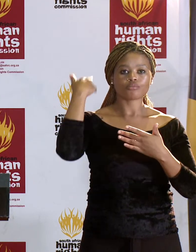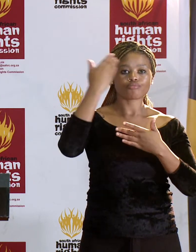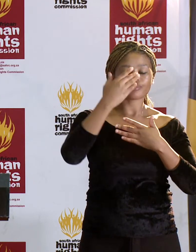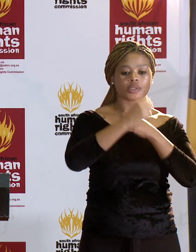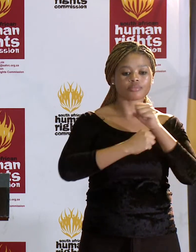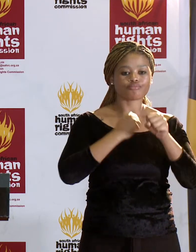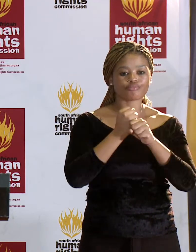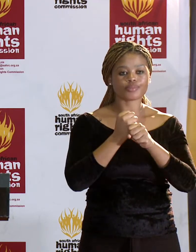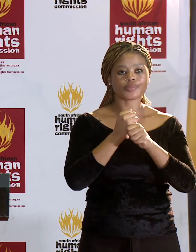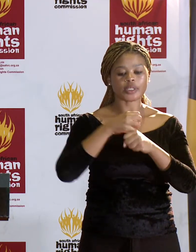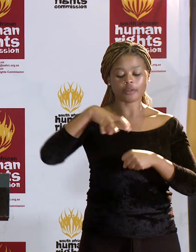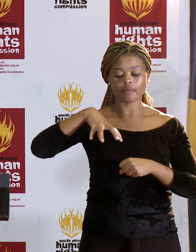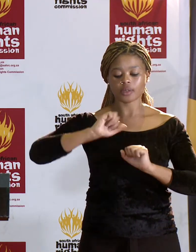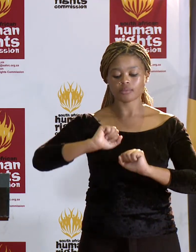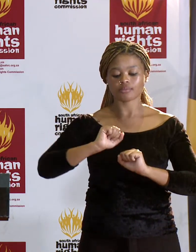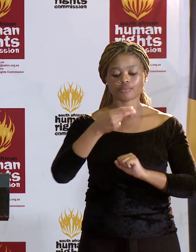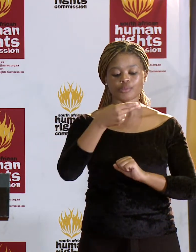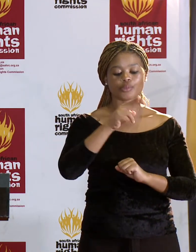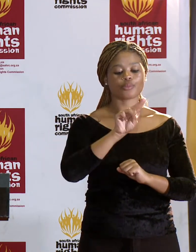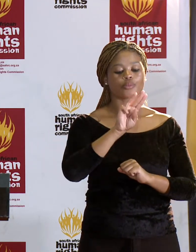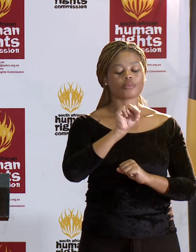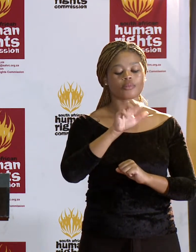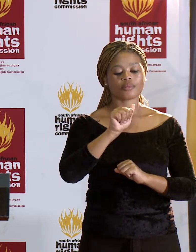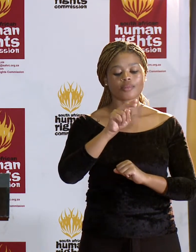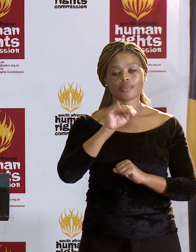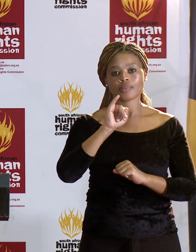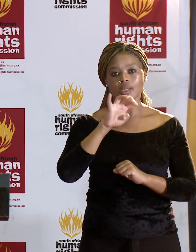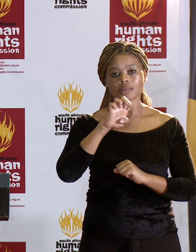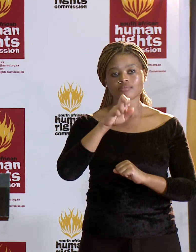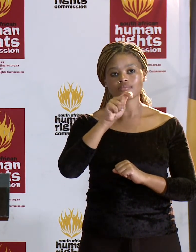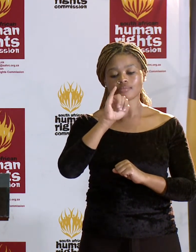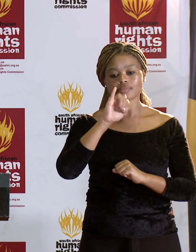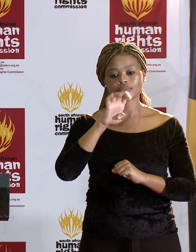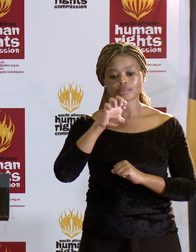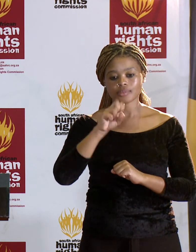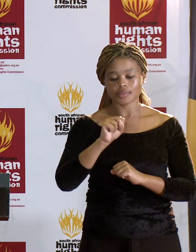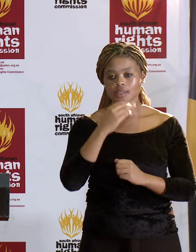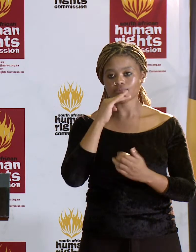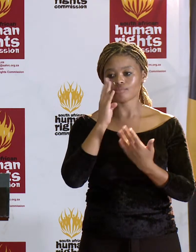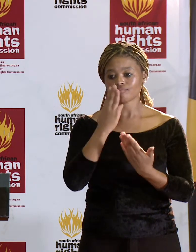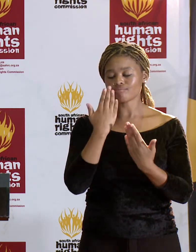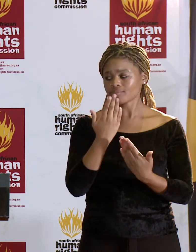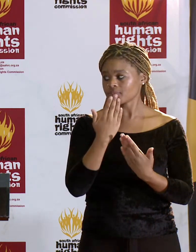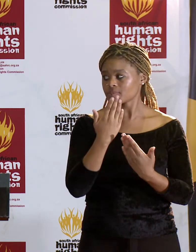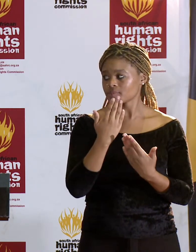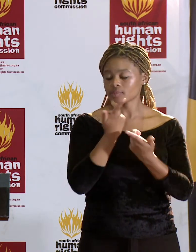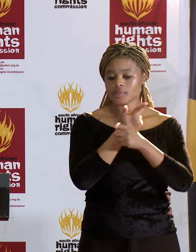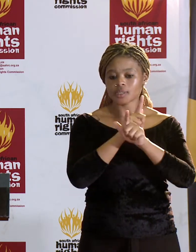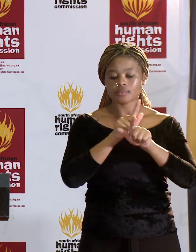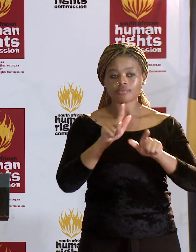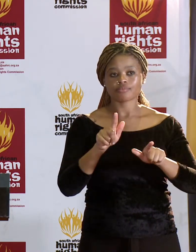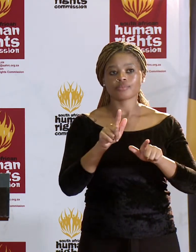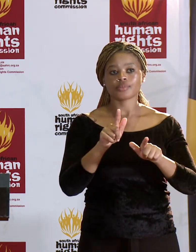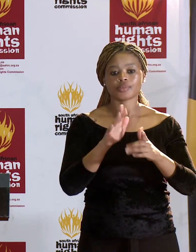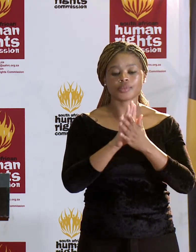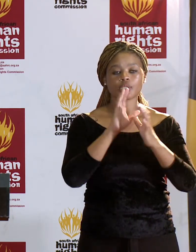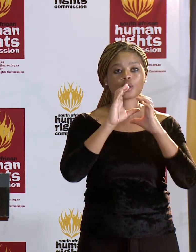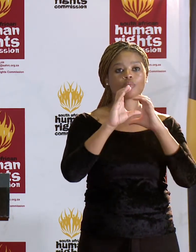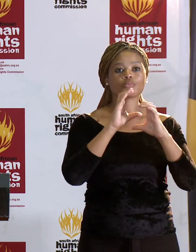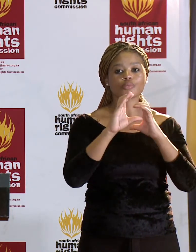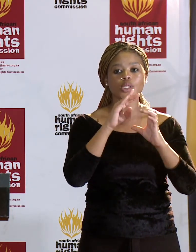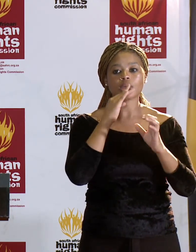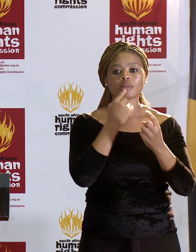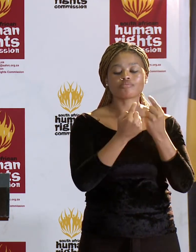the Faculty of Humanities in this university, and you're going to be studying language, media, and communication,